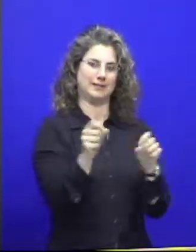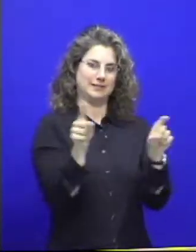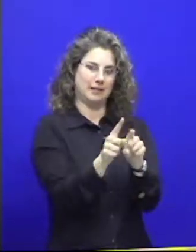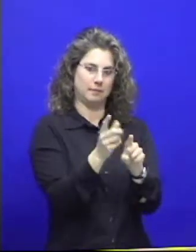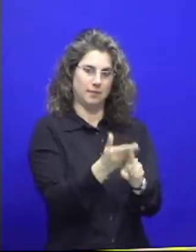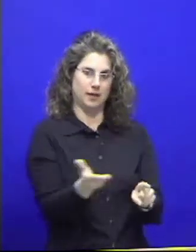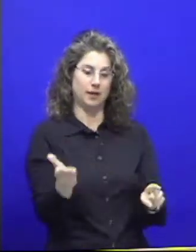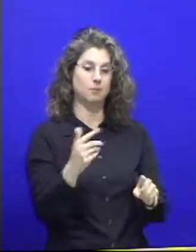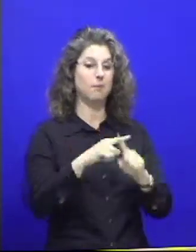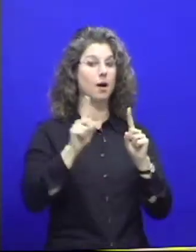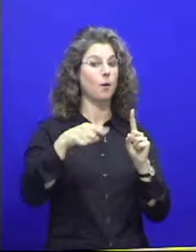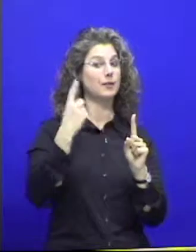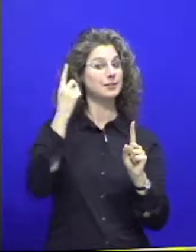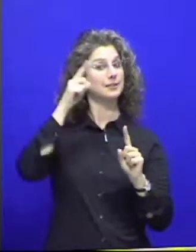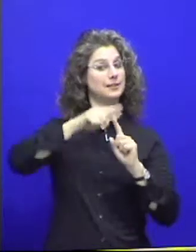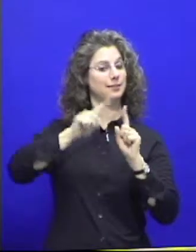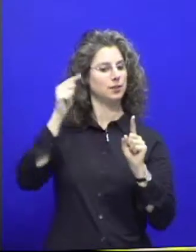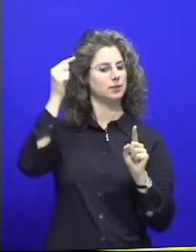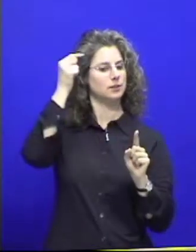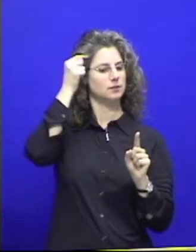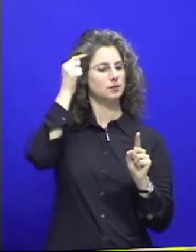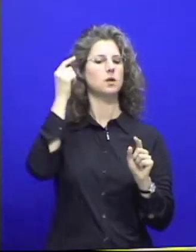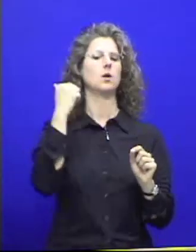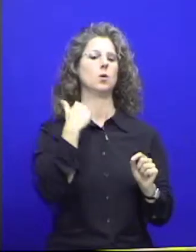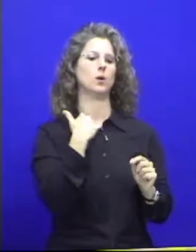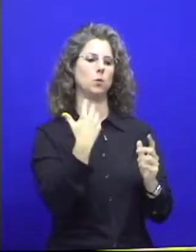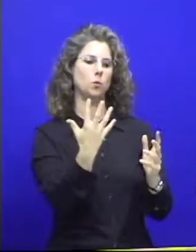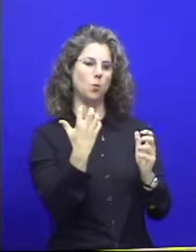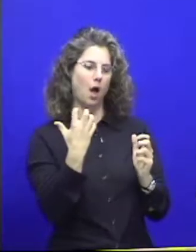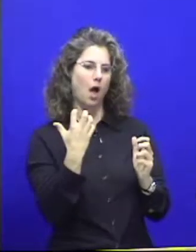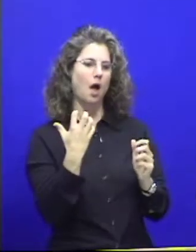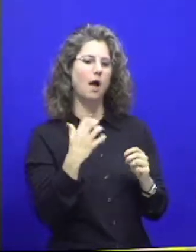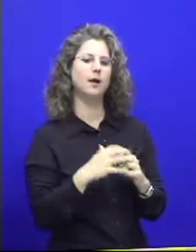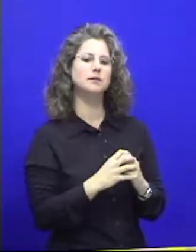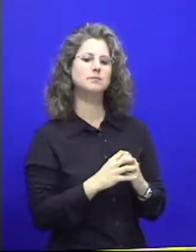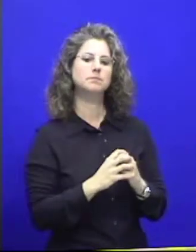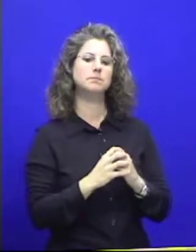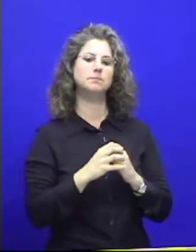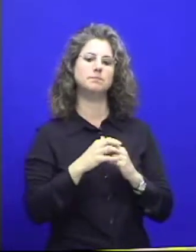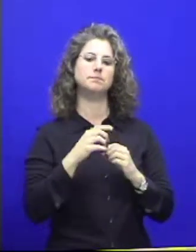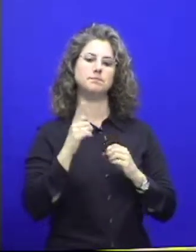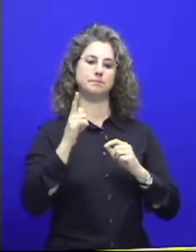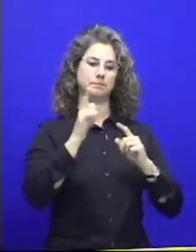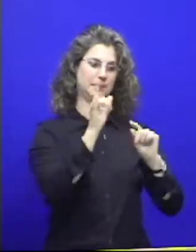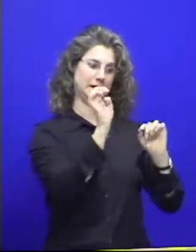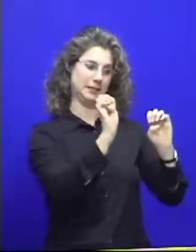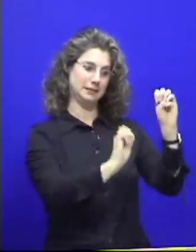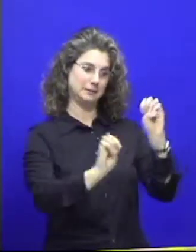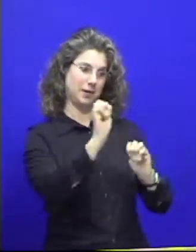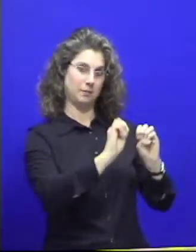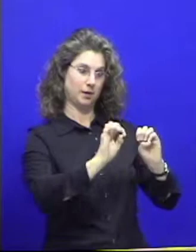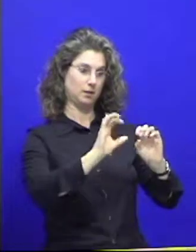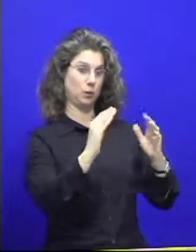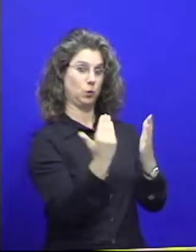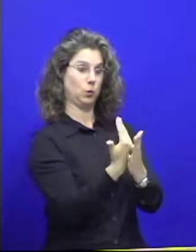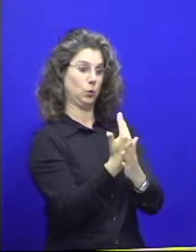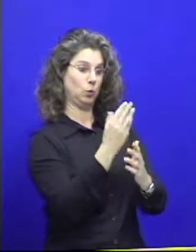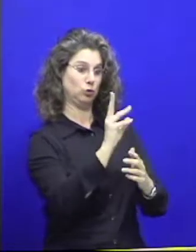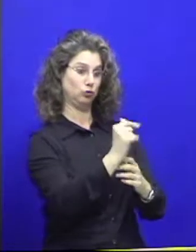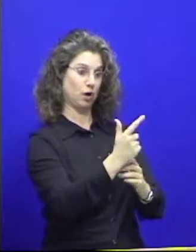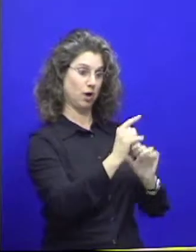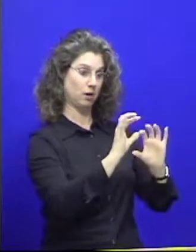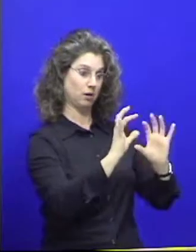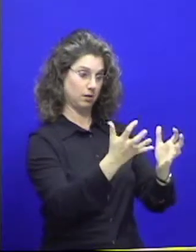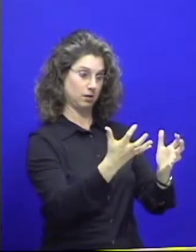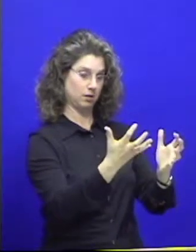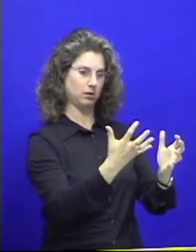The only difference is we want the patient in the experimental arm to get this new drug, but the patient in the